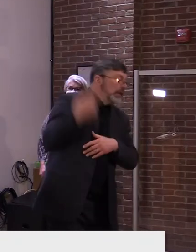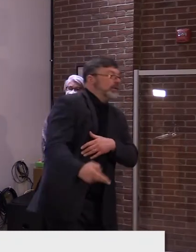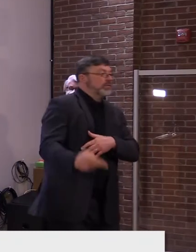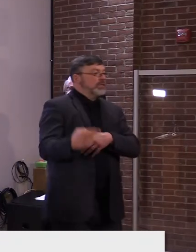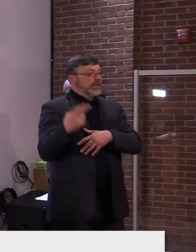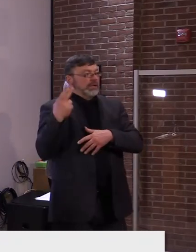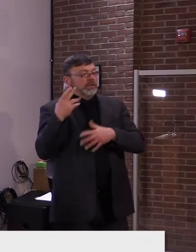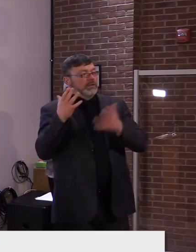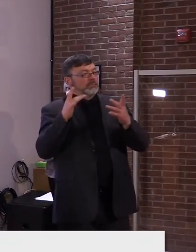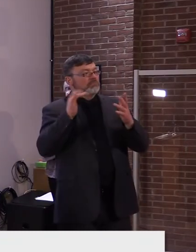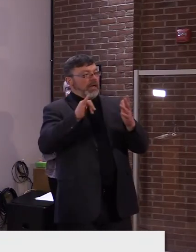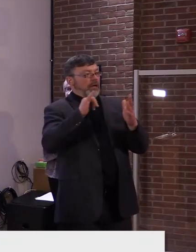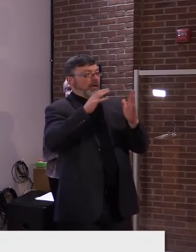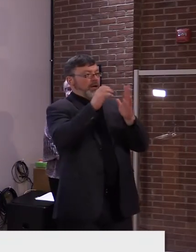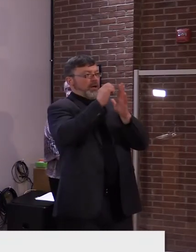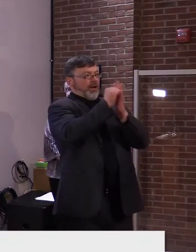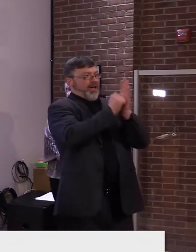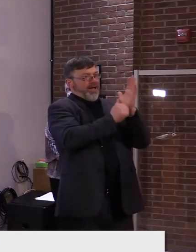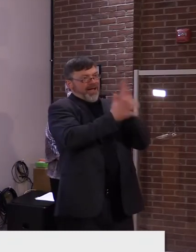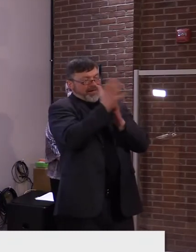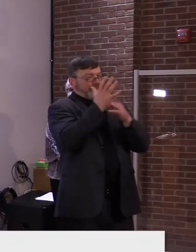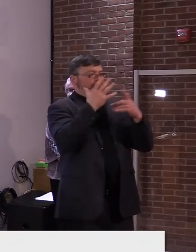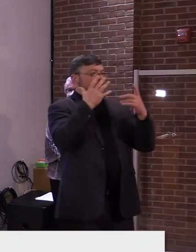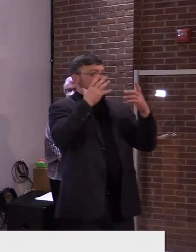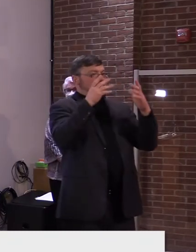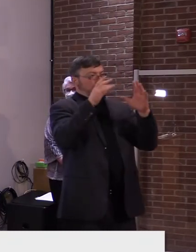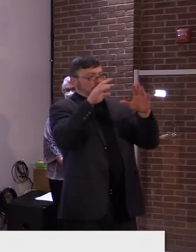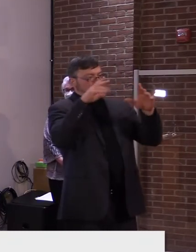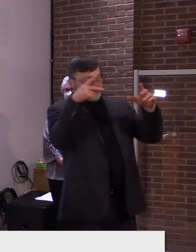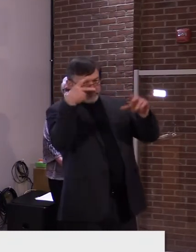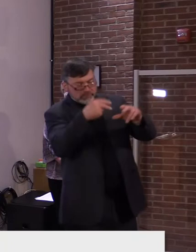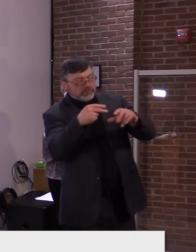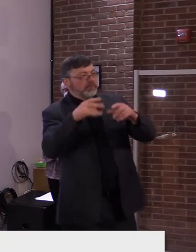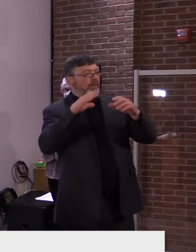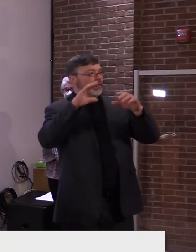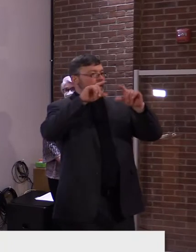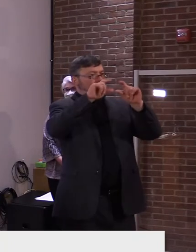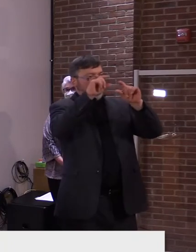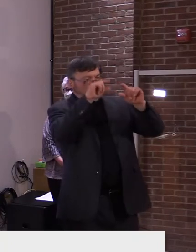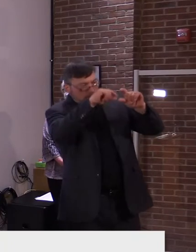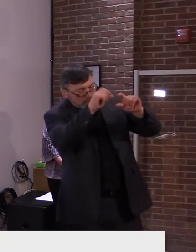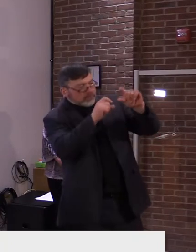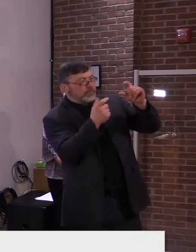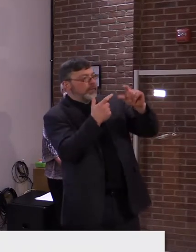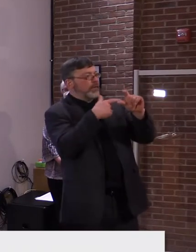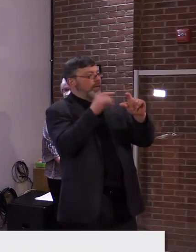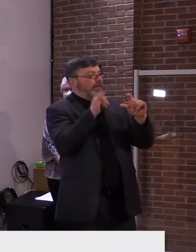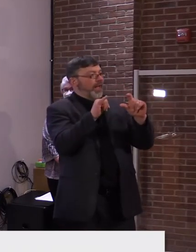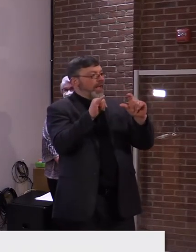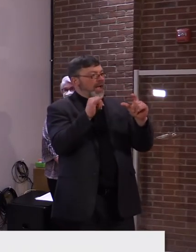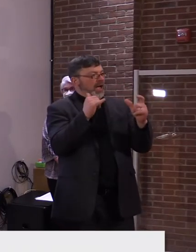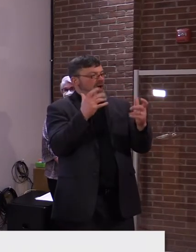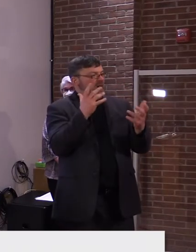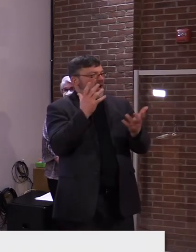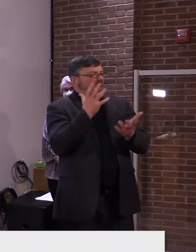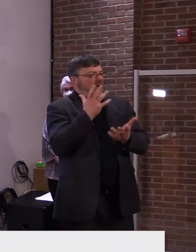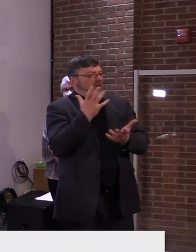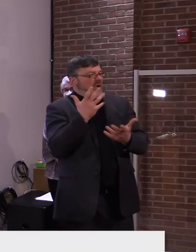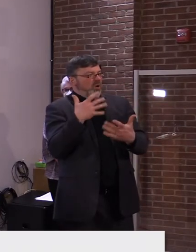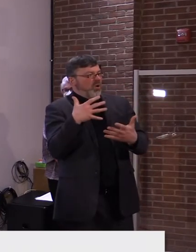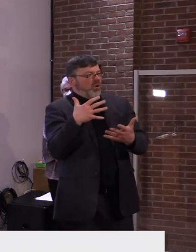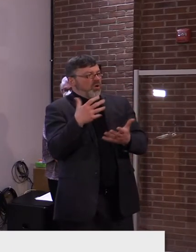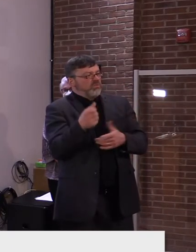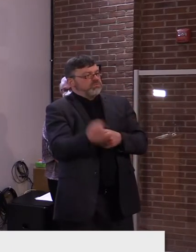of syringes, the numbers of needles, the numbers of vials of magical liquid have got to be